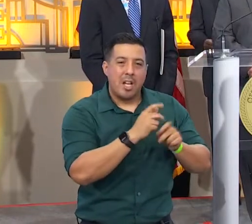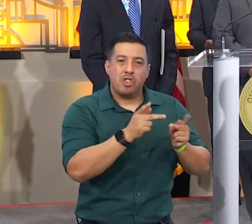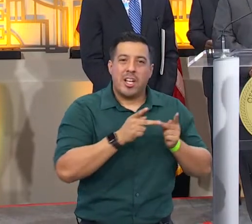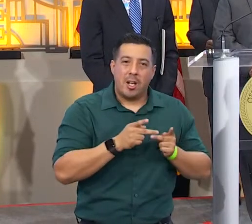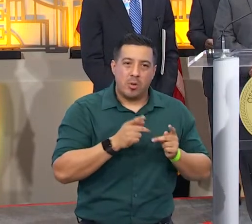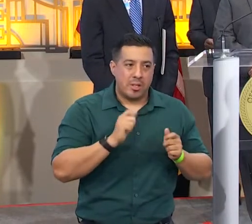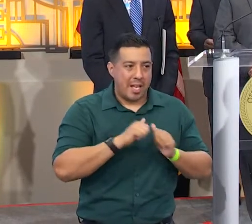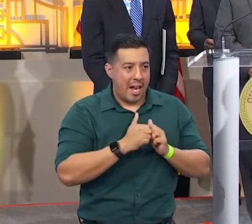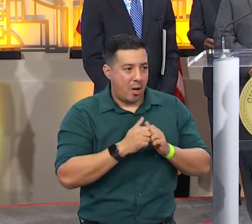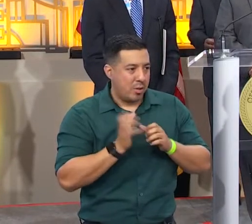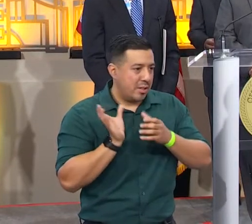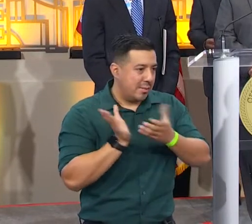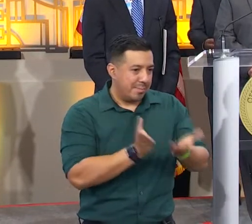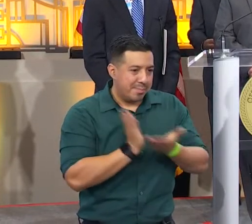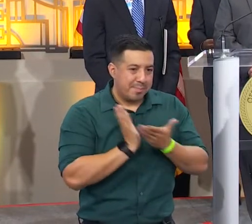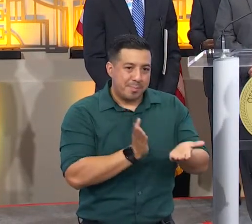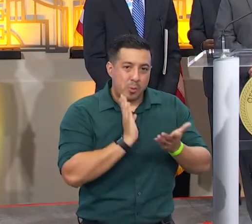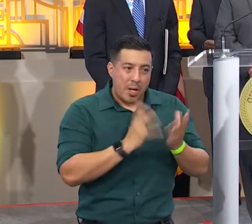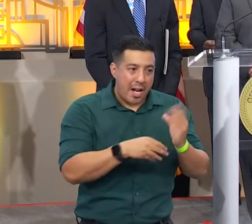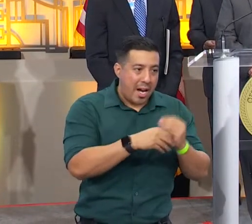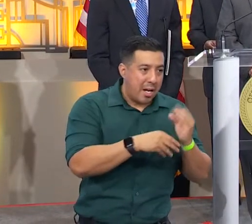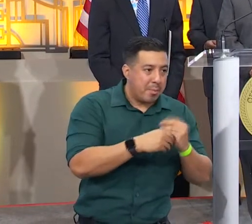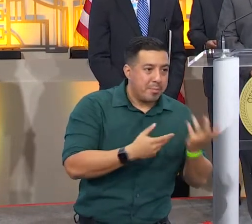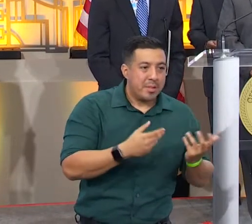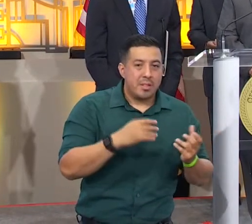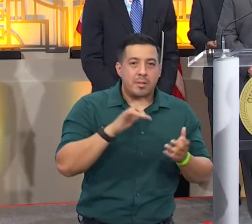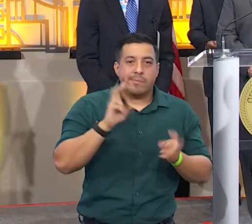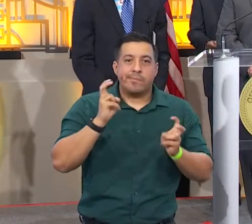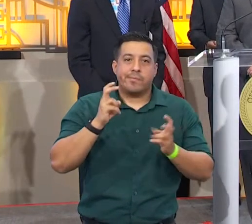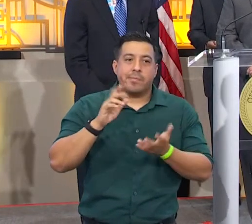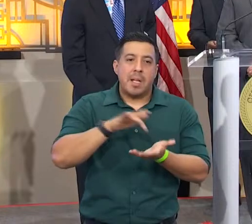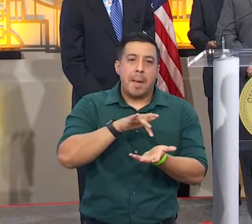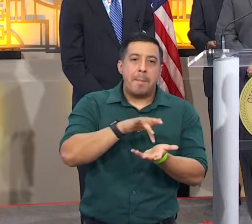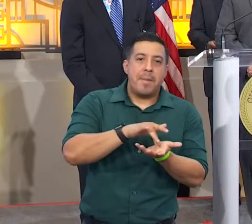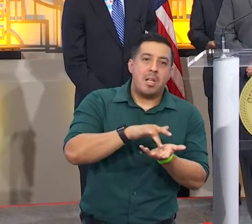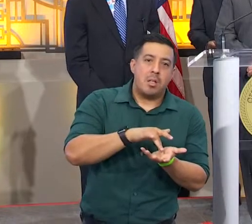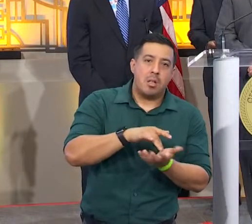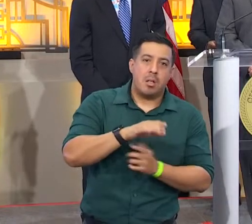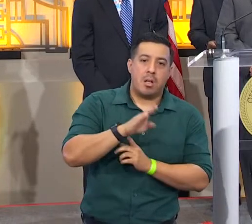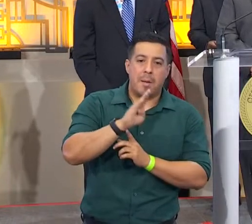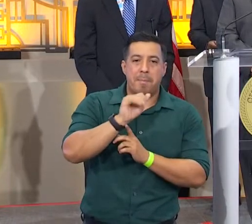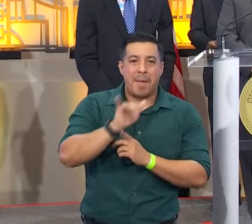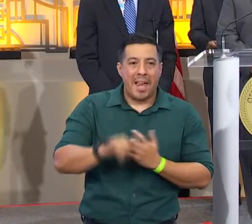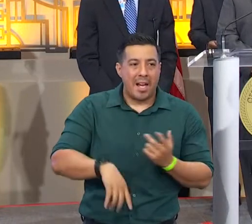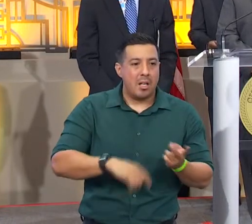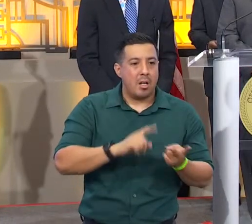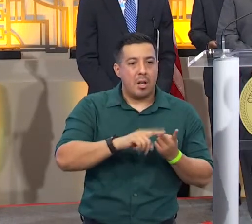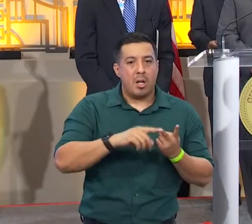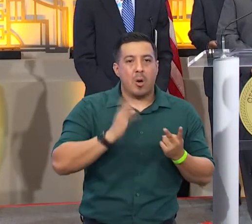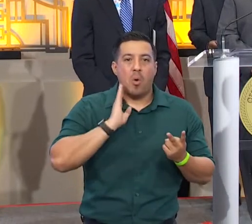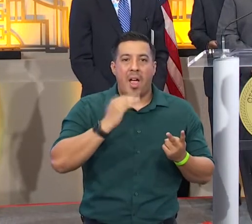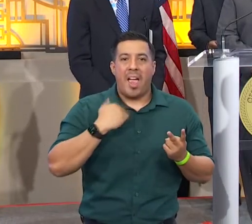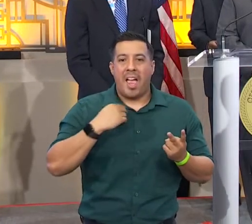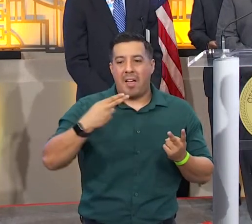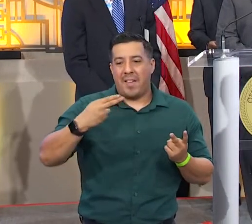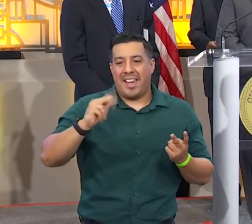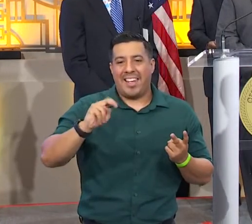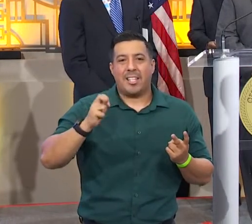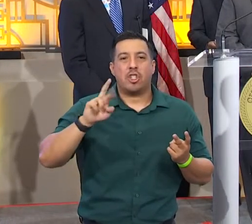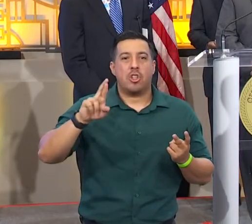areas that will be added. There'll be a mid bay area. We'll have a hangar for training